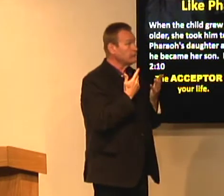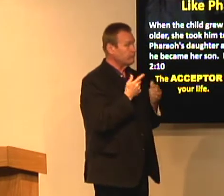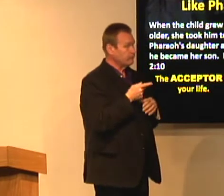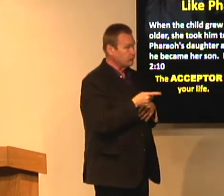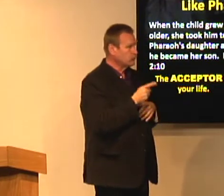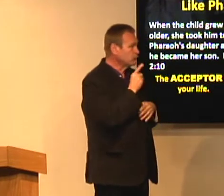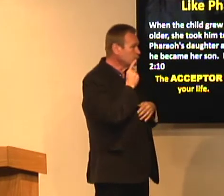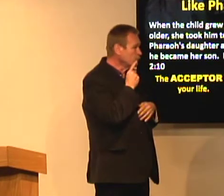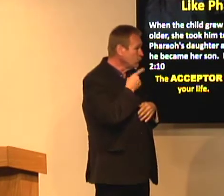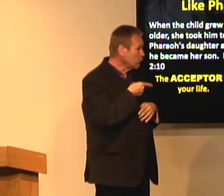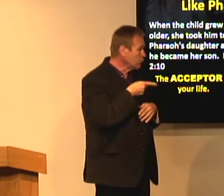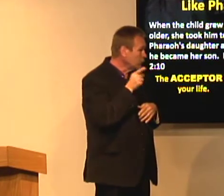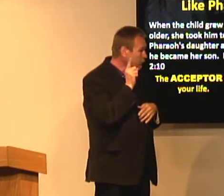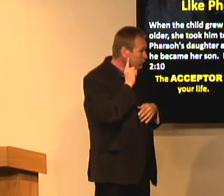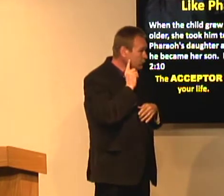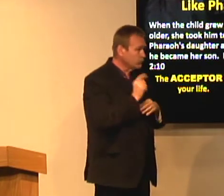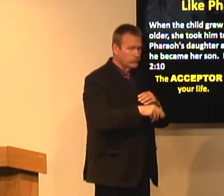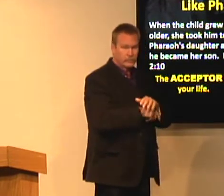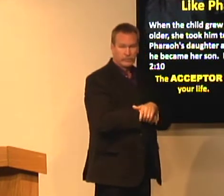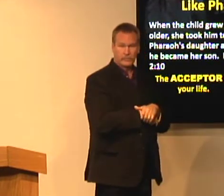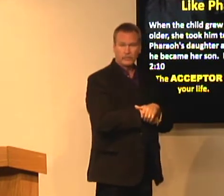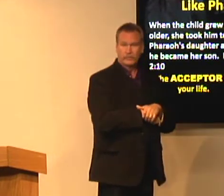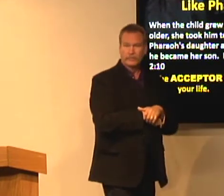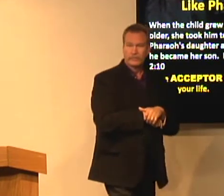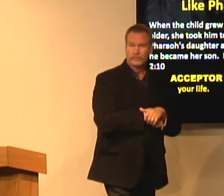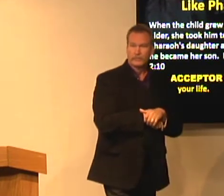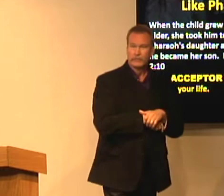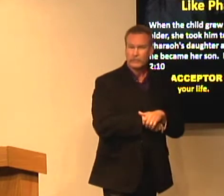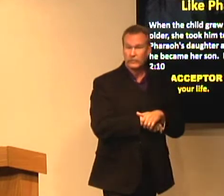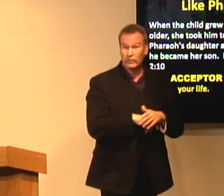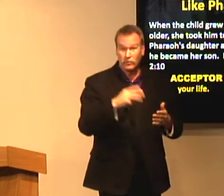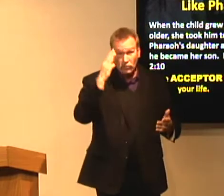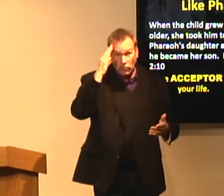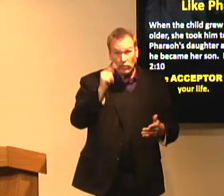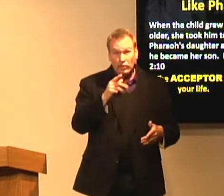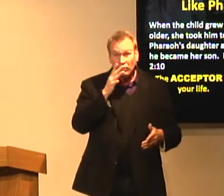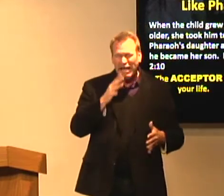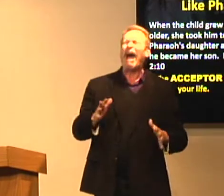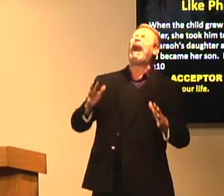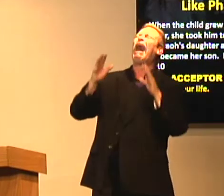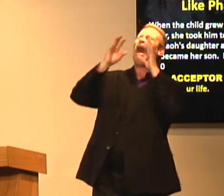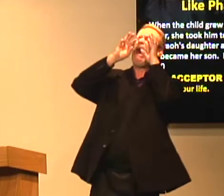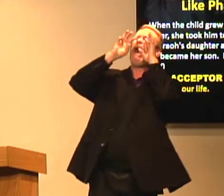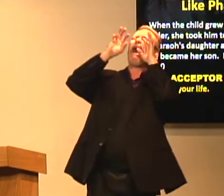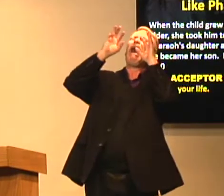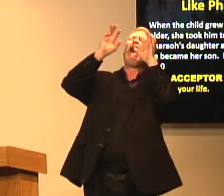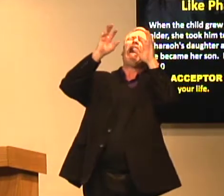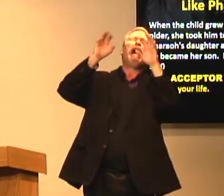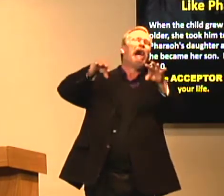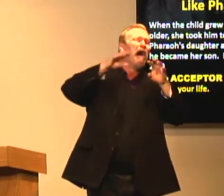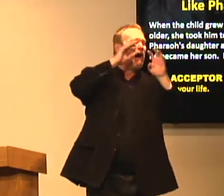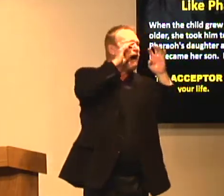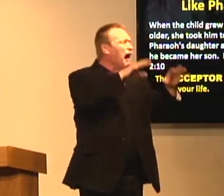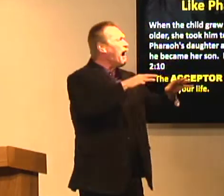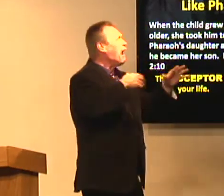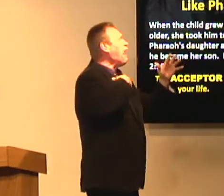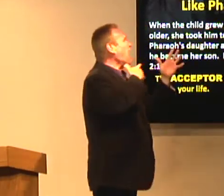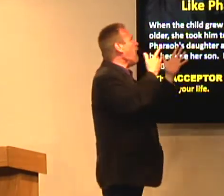all sad and miserable and says, your child is deaf. And the hearing parents, they weep and